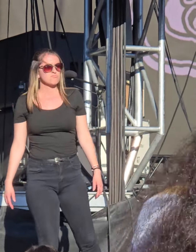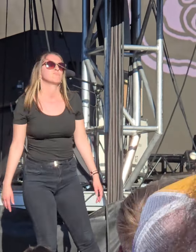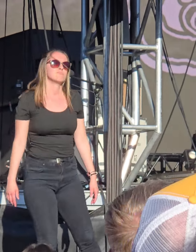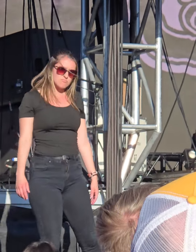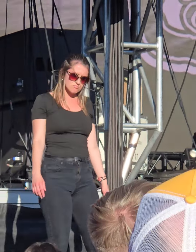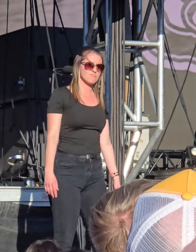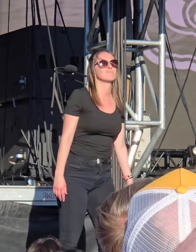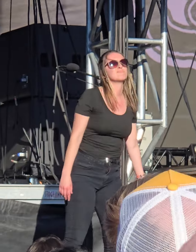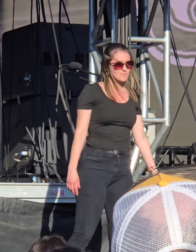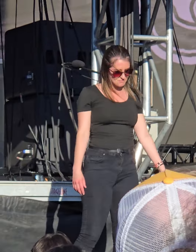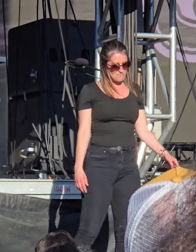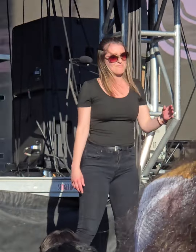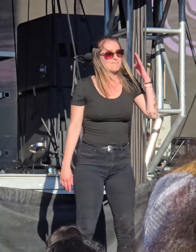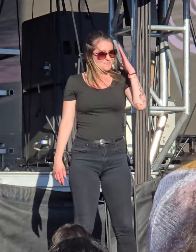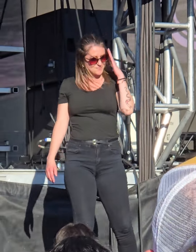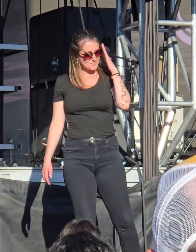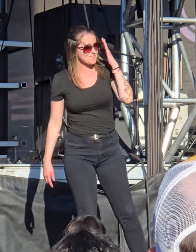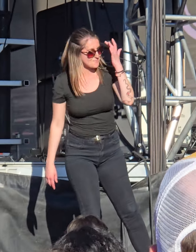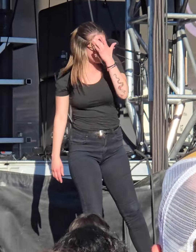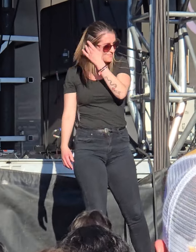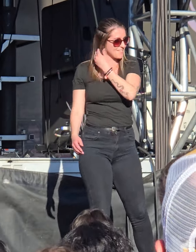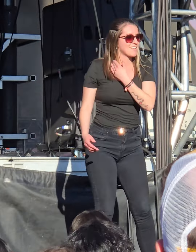One, one, three, one, four